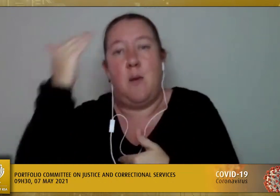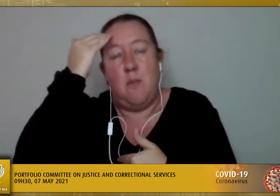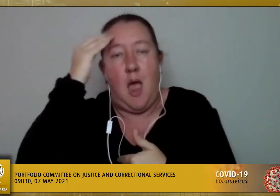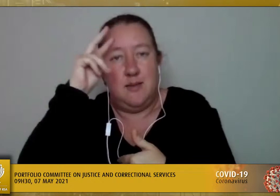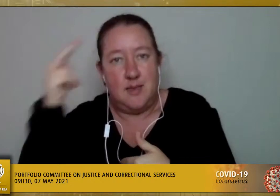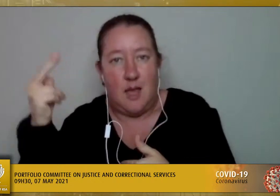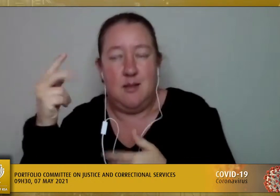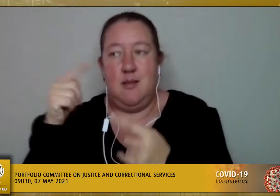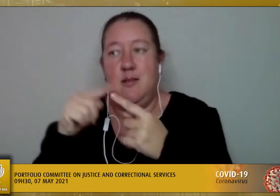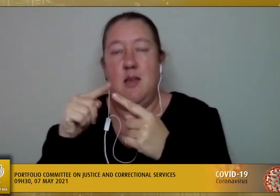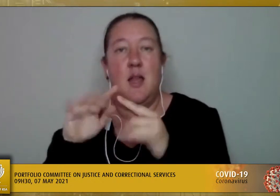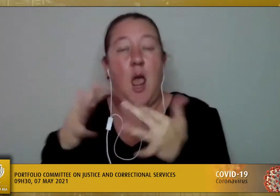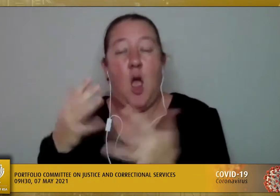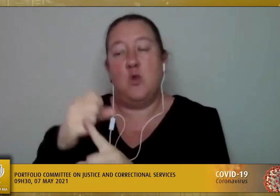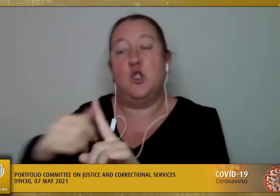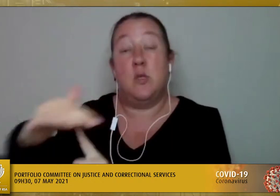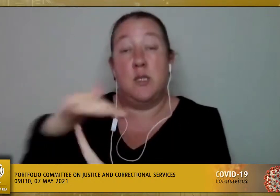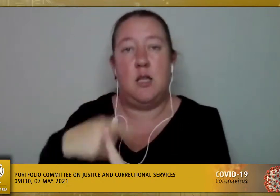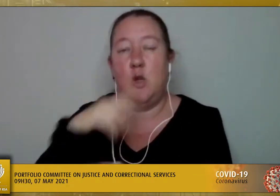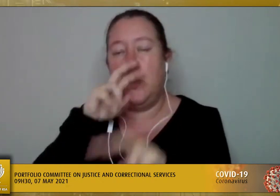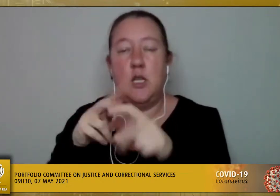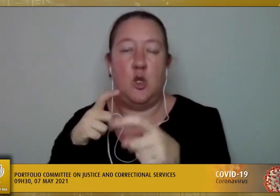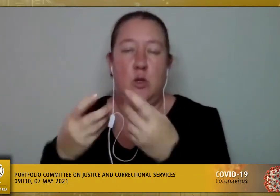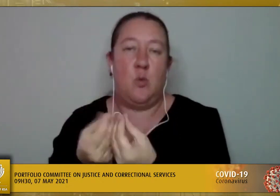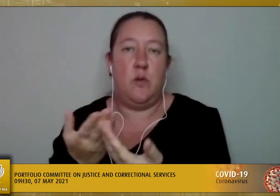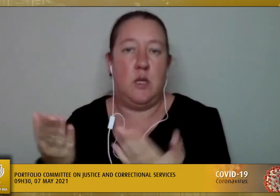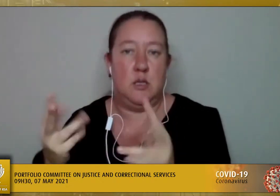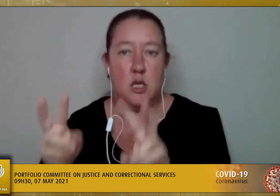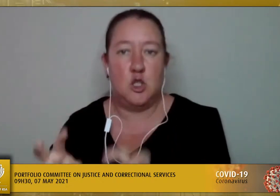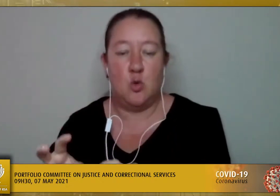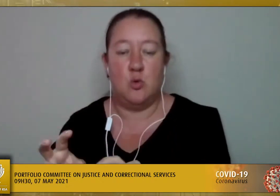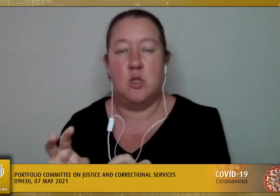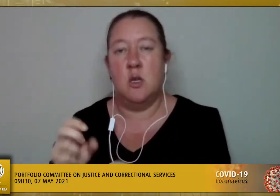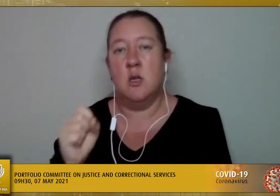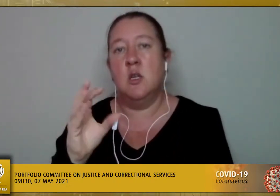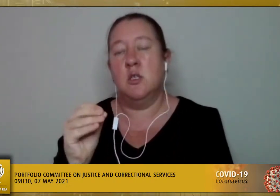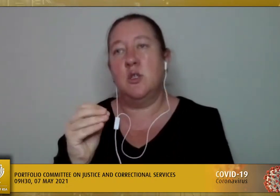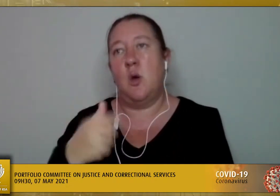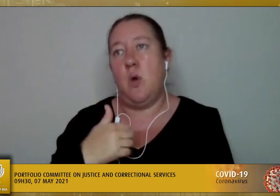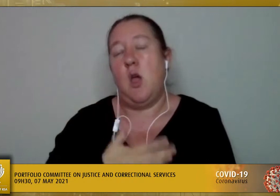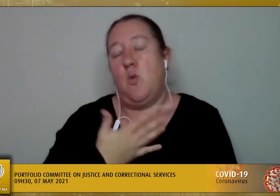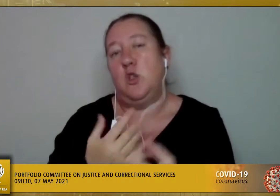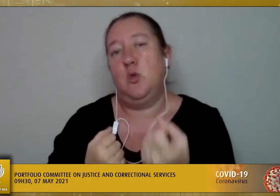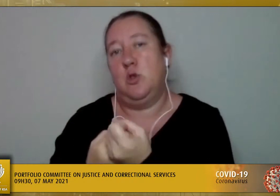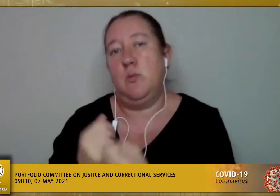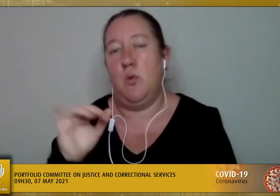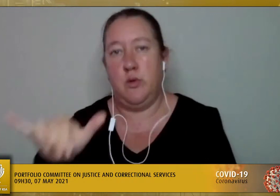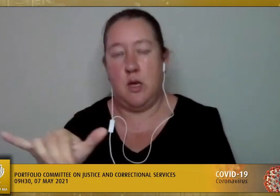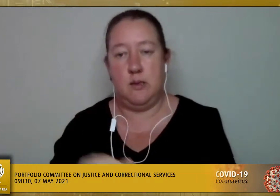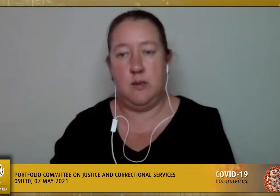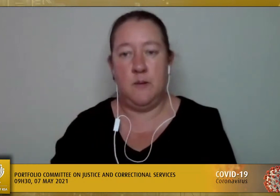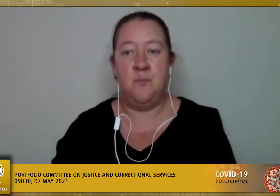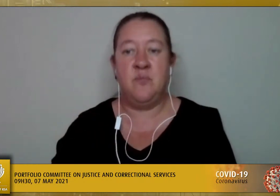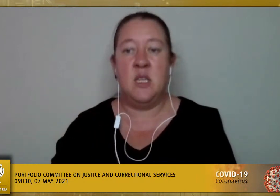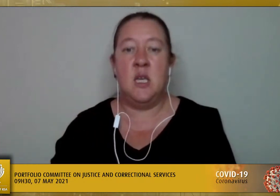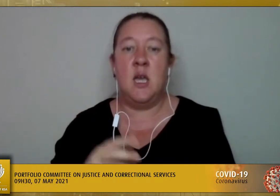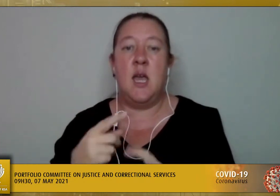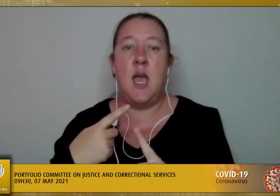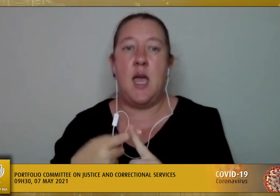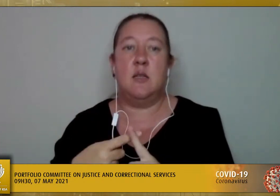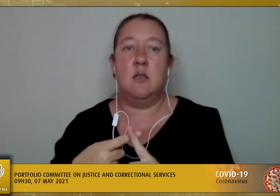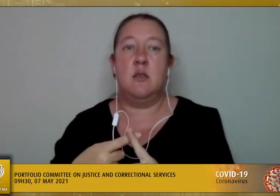in in how a society we need to deal with these issues so I I I I want to support that and and and and